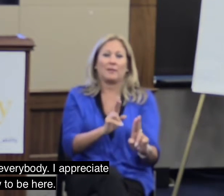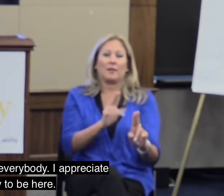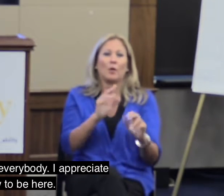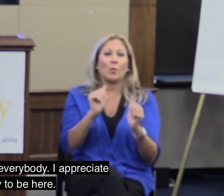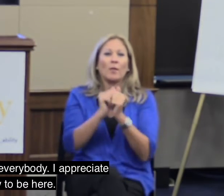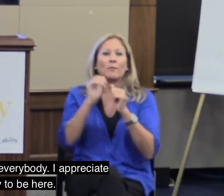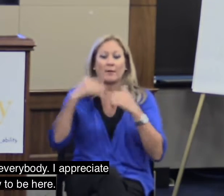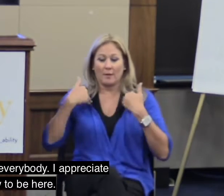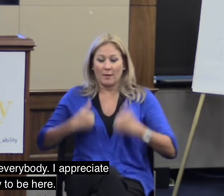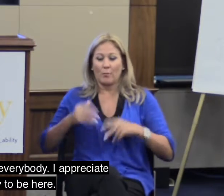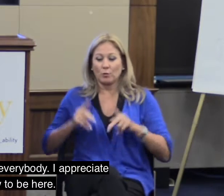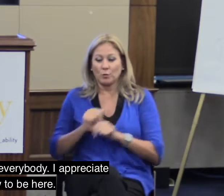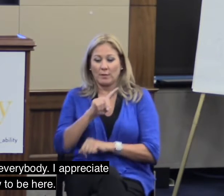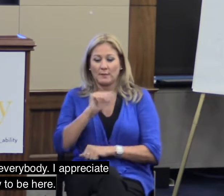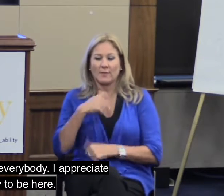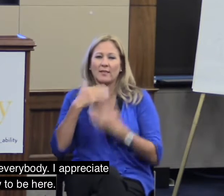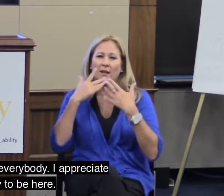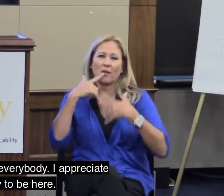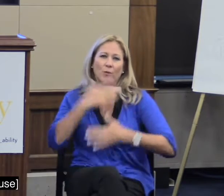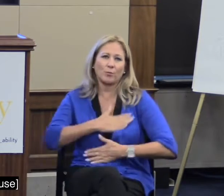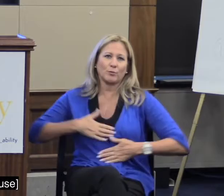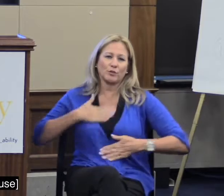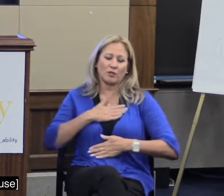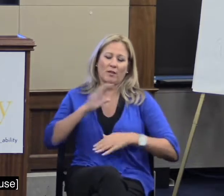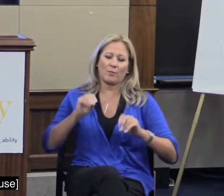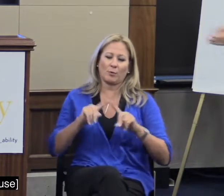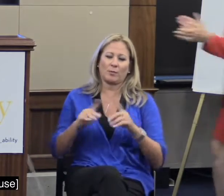you so very much, everybody. I appreciate the opportunity to be here.